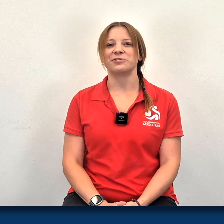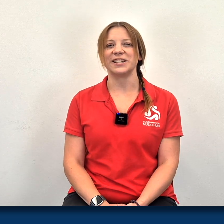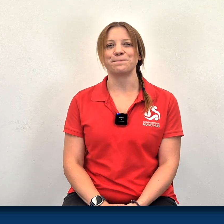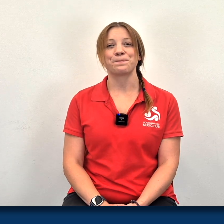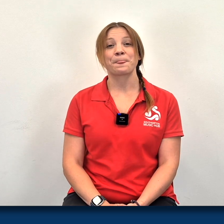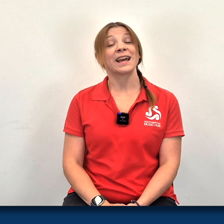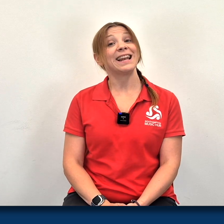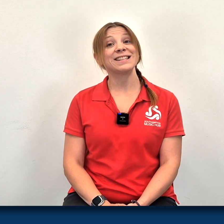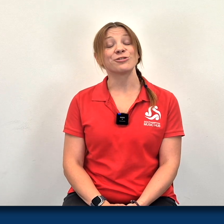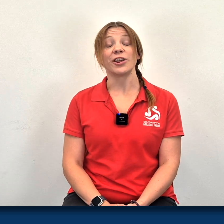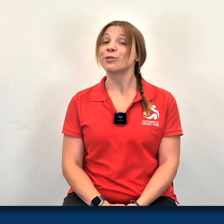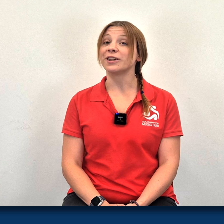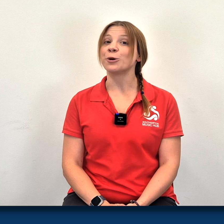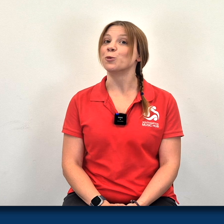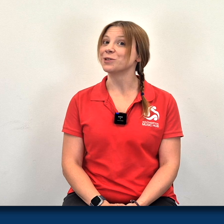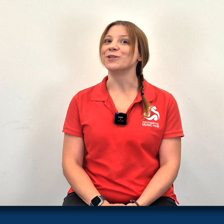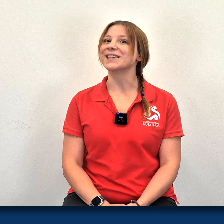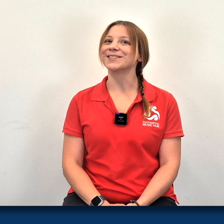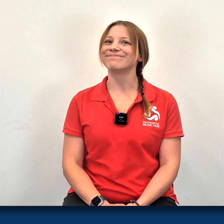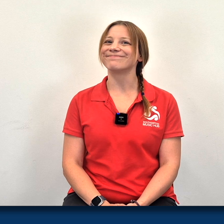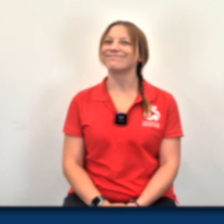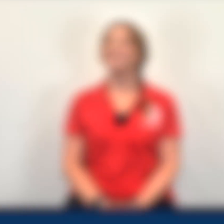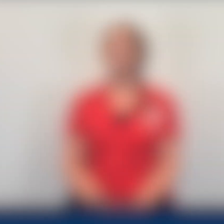Brilliant. Let's try the whole thing with the music.